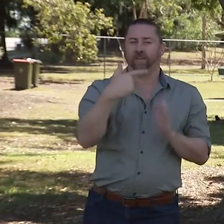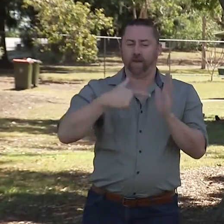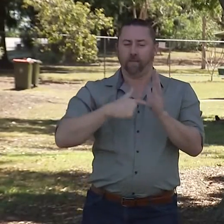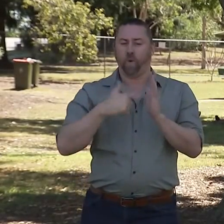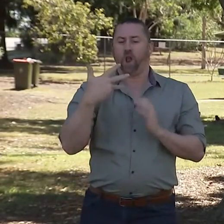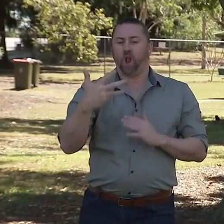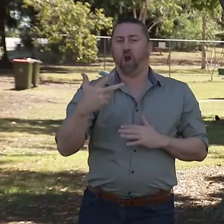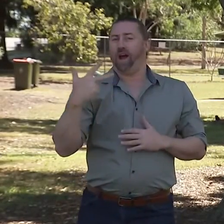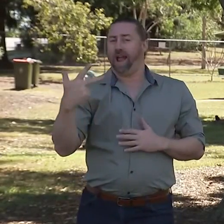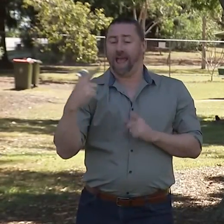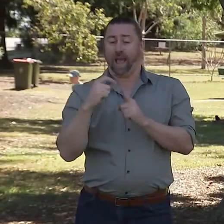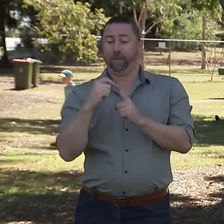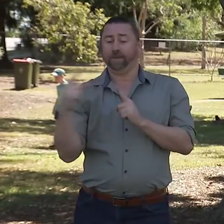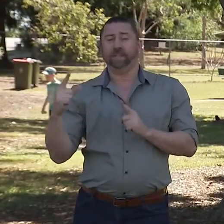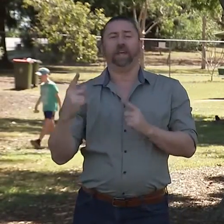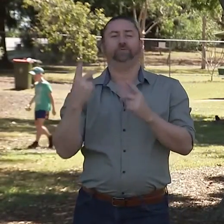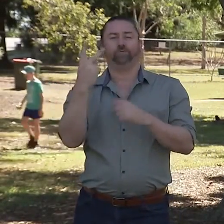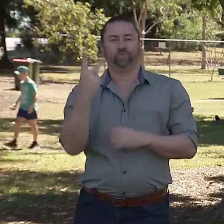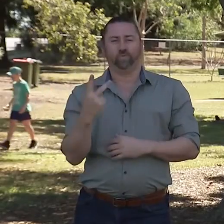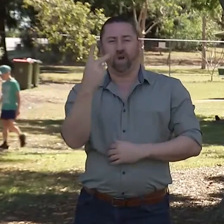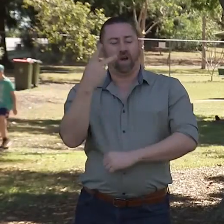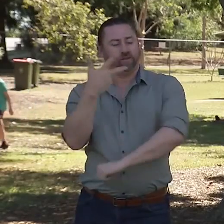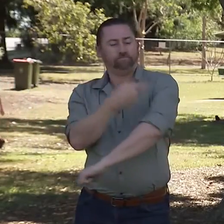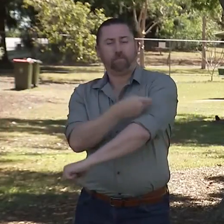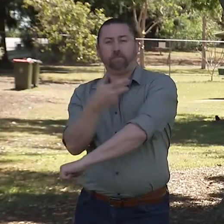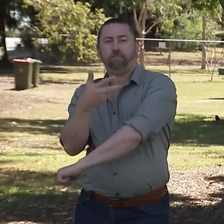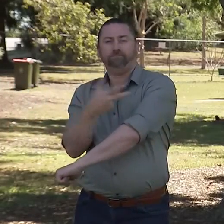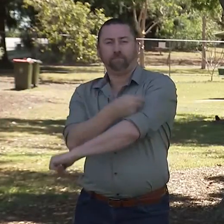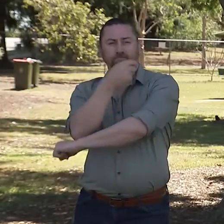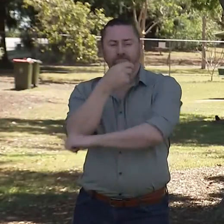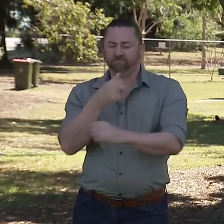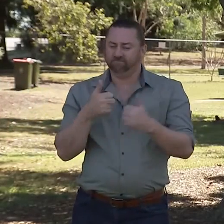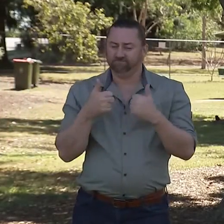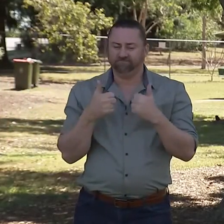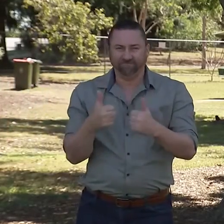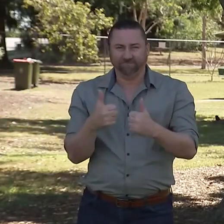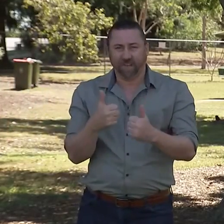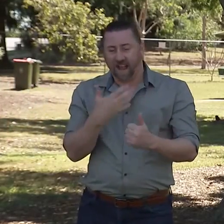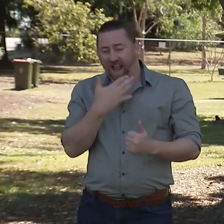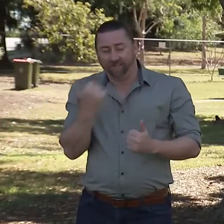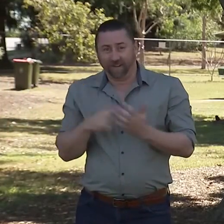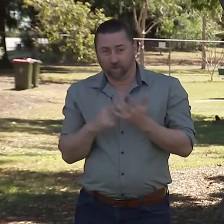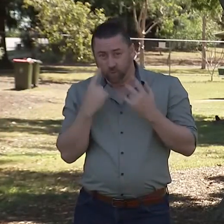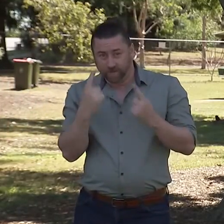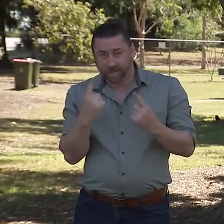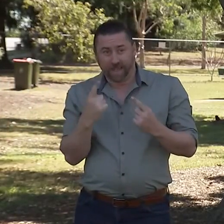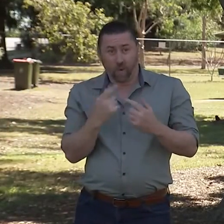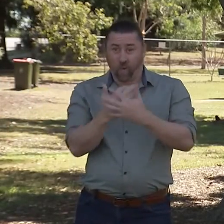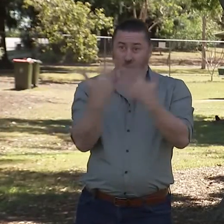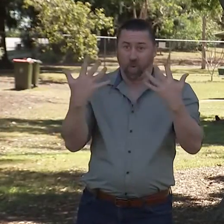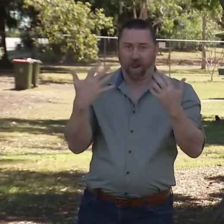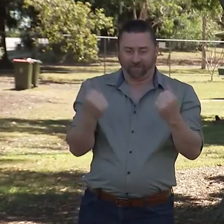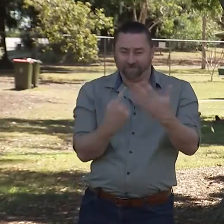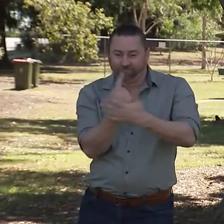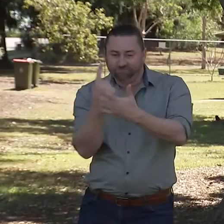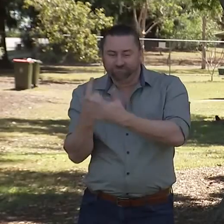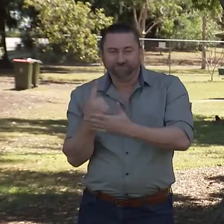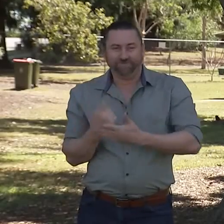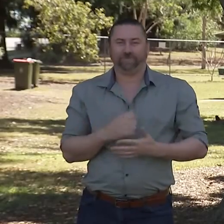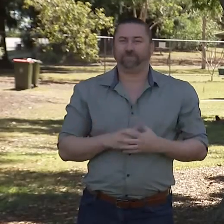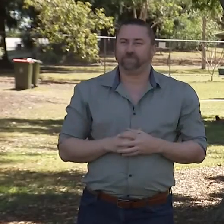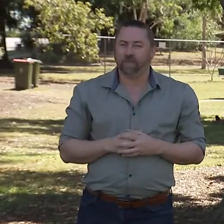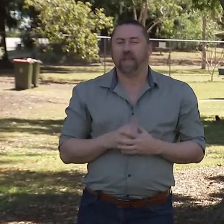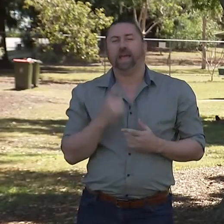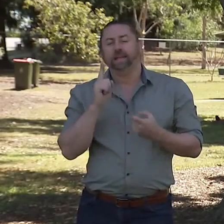47.98% of eligible people are fully vaccinated, which is absolutely tremendous news. So, of course, we've got a